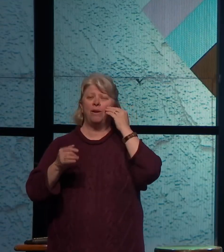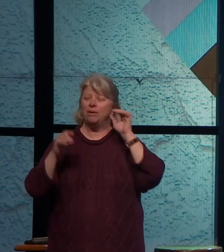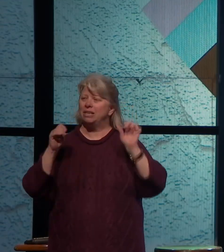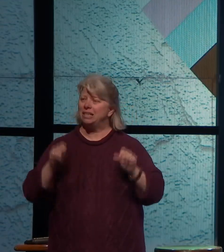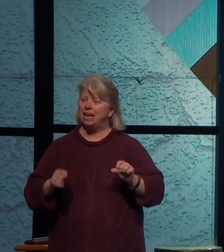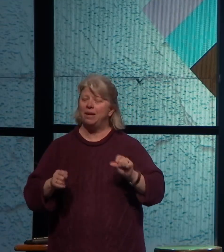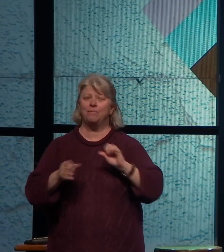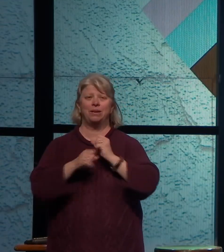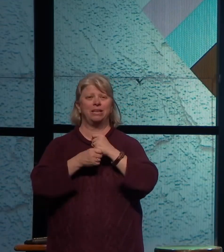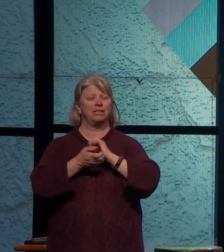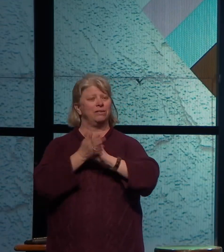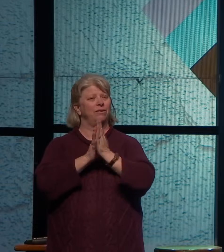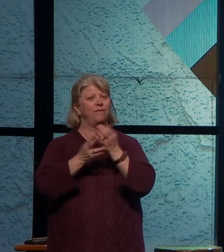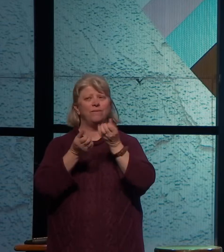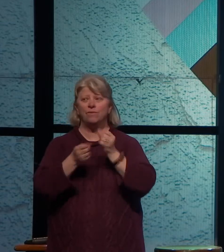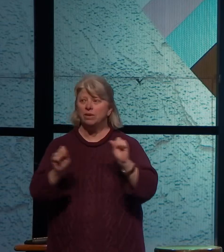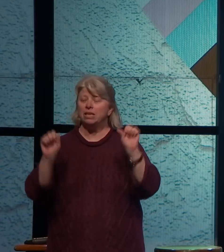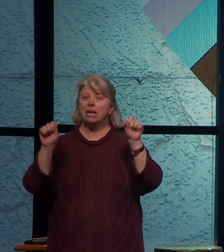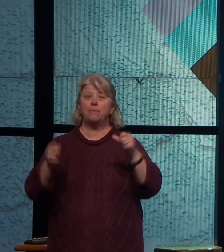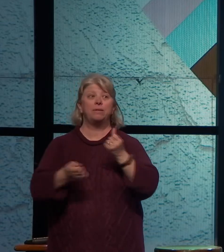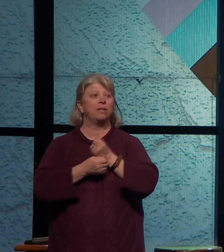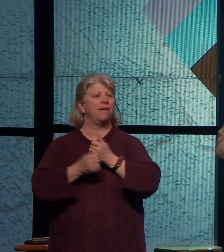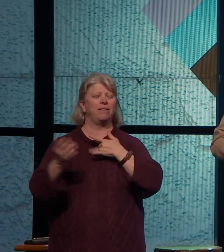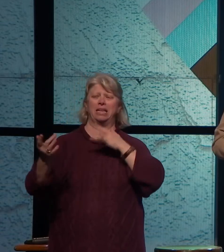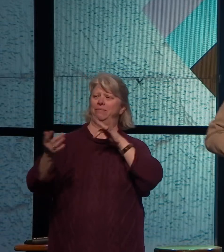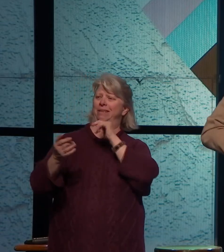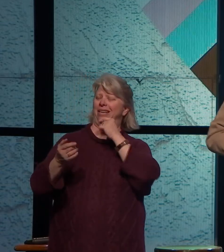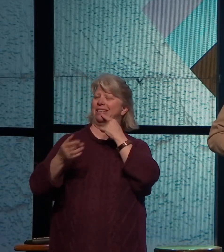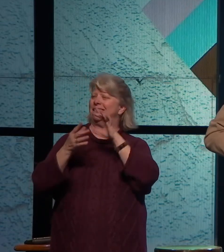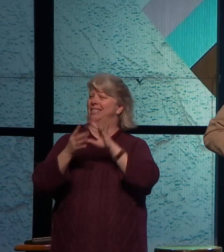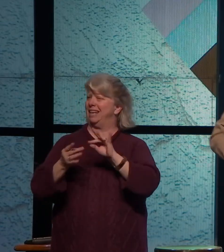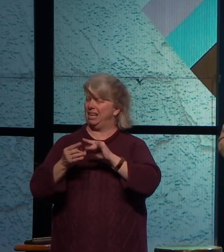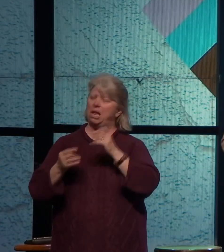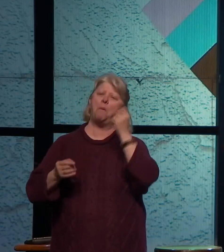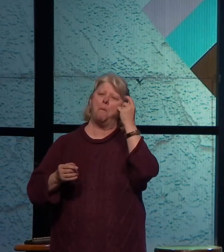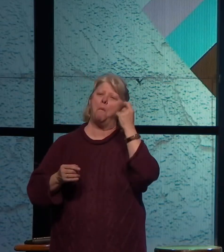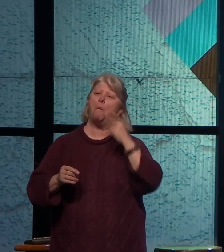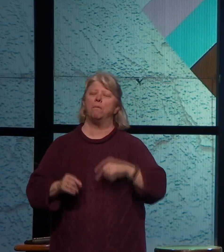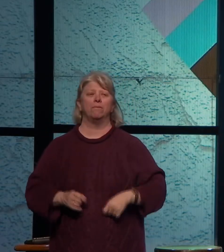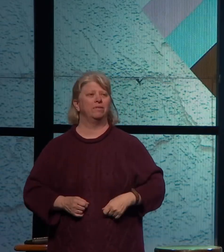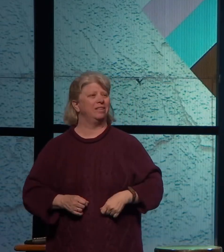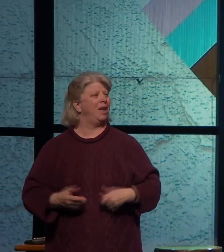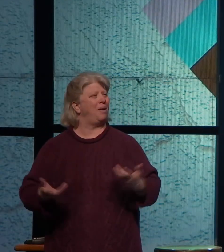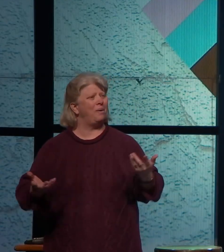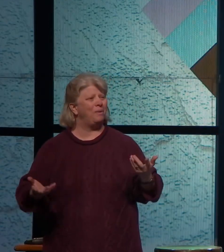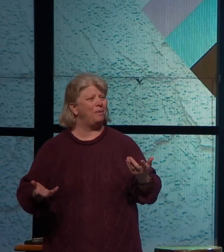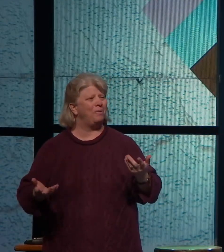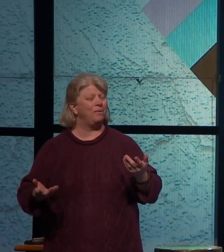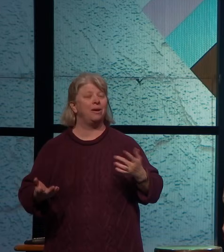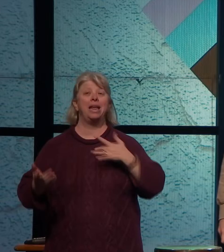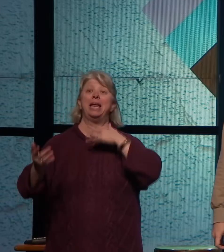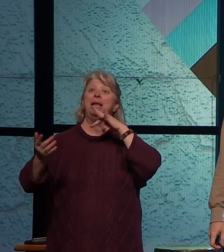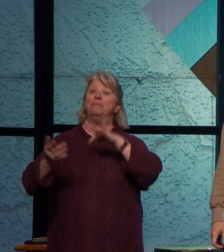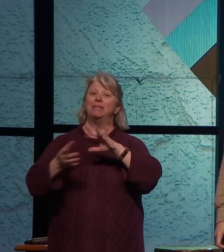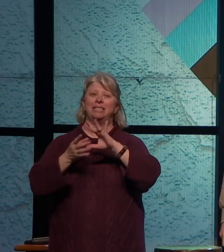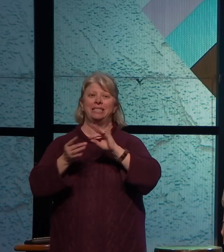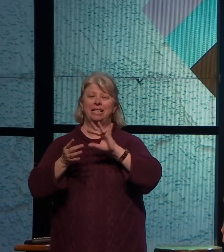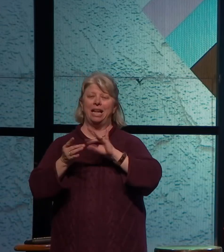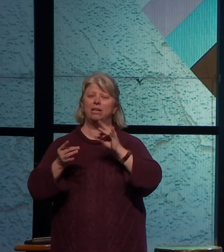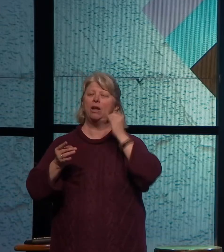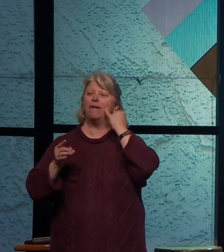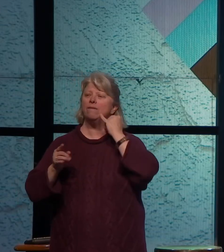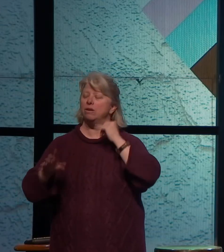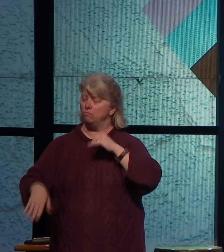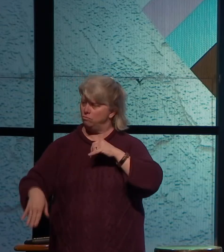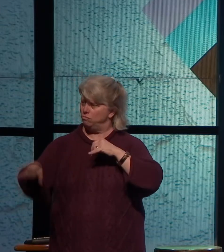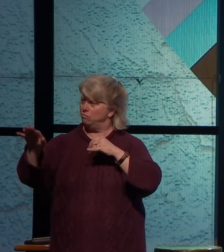can free us and that can be love. And empathy doesn't say, yeah, I get it. Like empathy says, if I would have had the